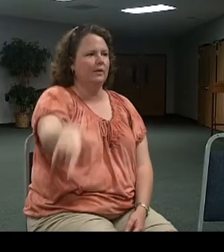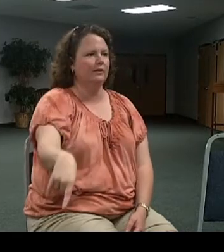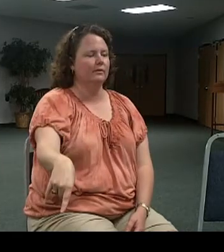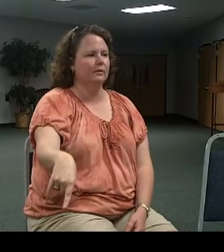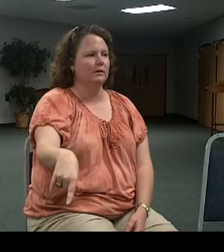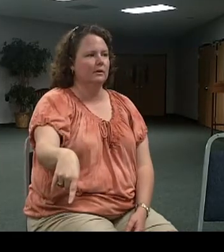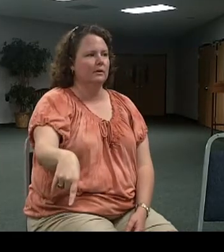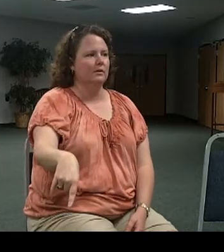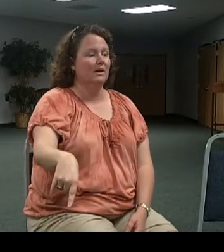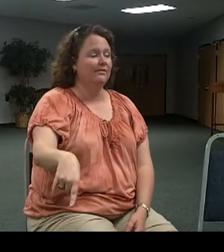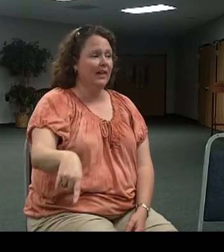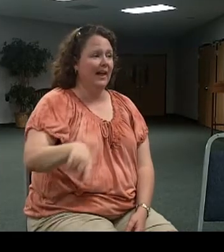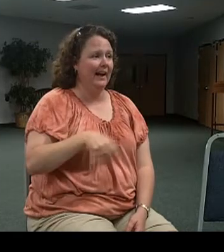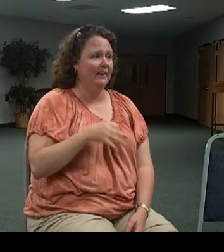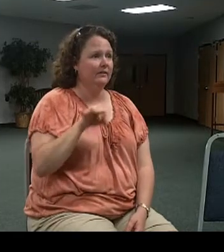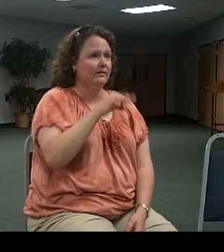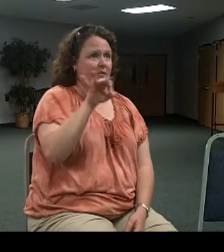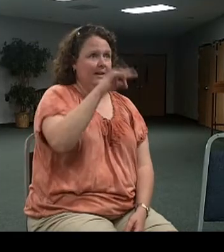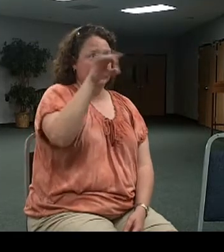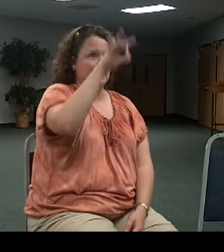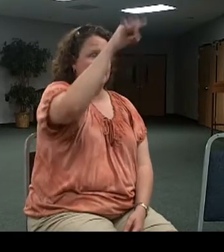another. A fly flies like this.